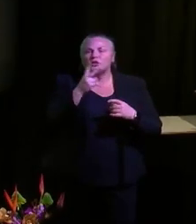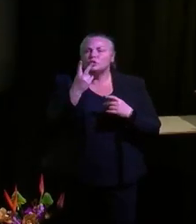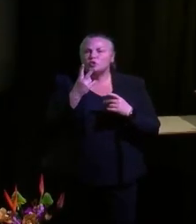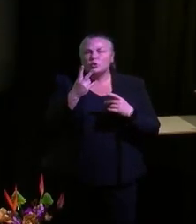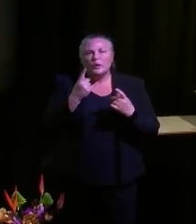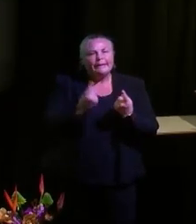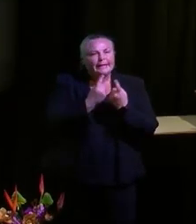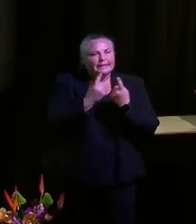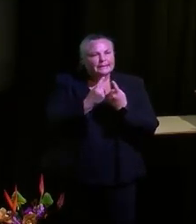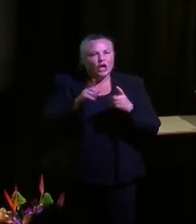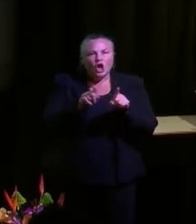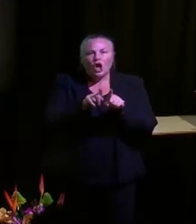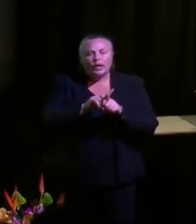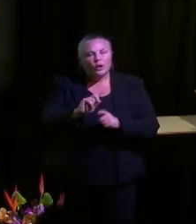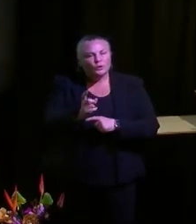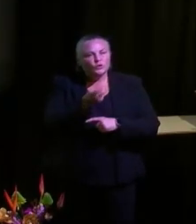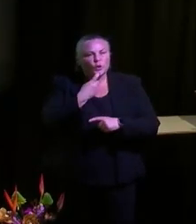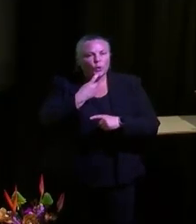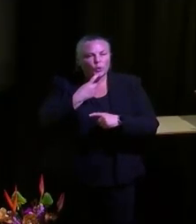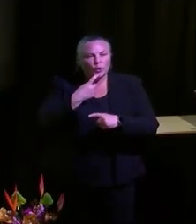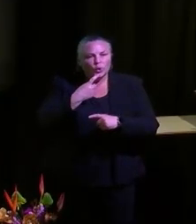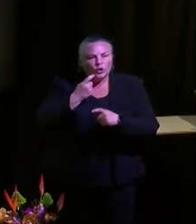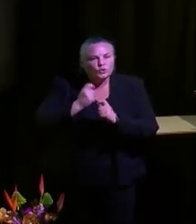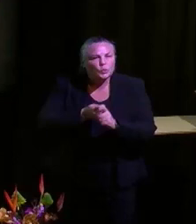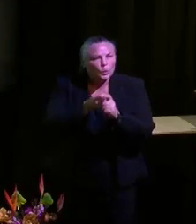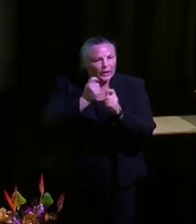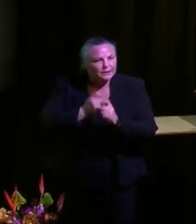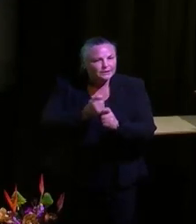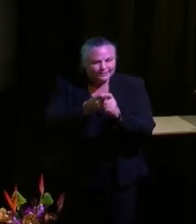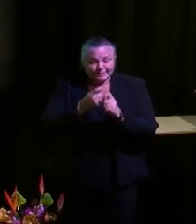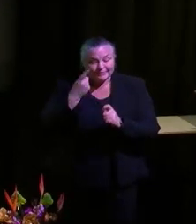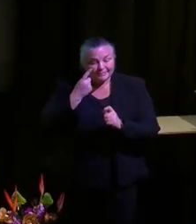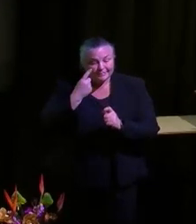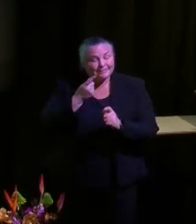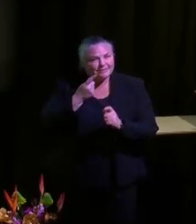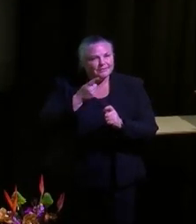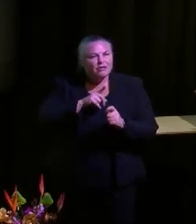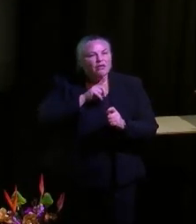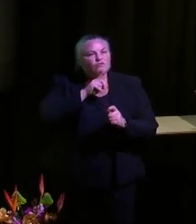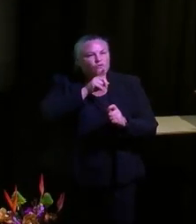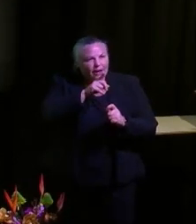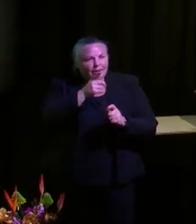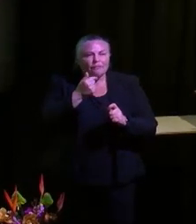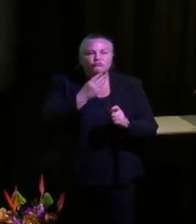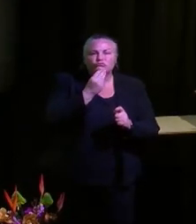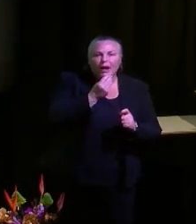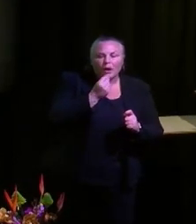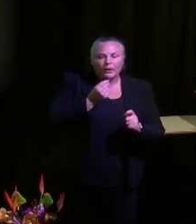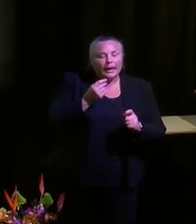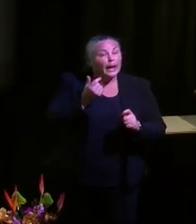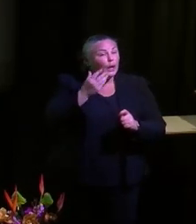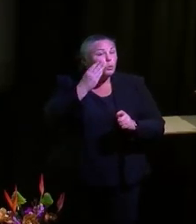grinding together. So you can see the map at the bottom, and I've got the brownish one behind with like the red ochre, and I've got the water